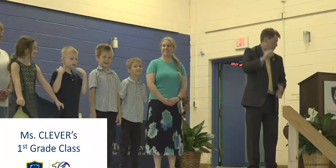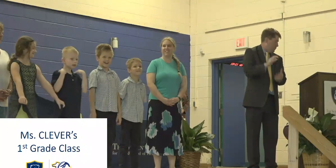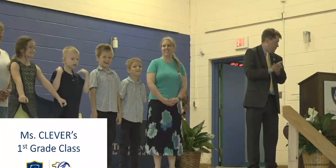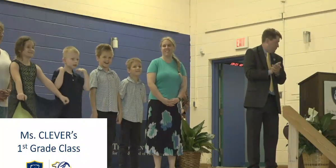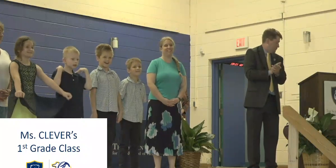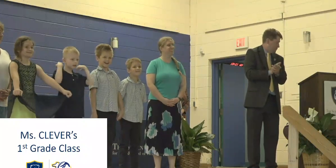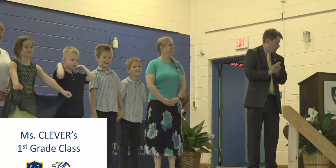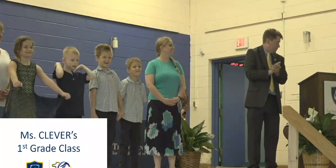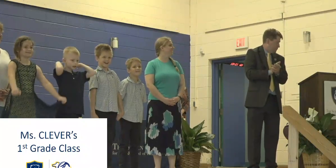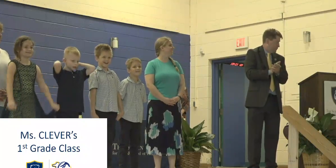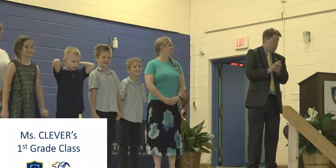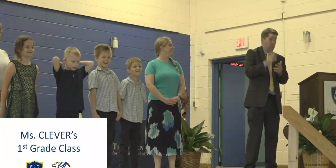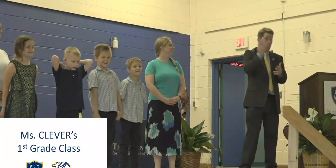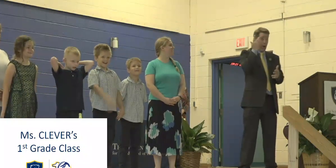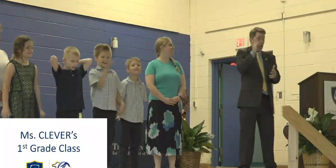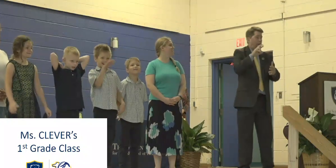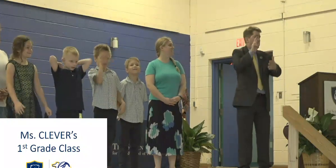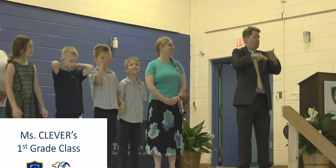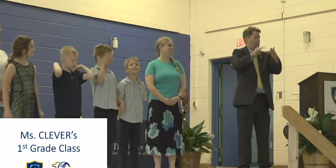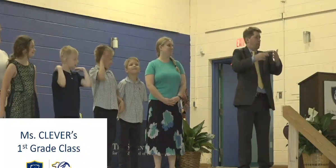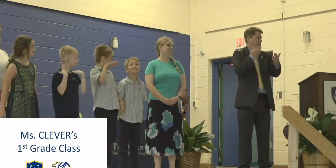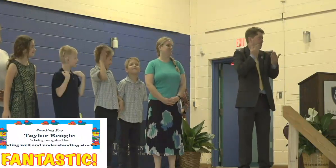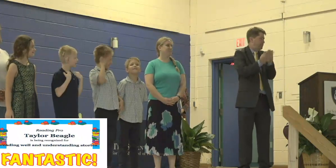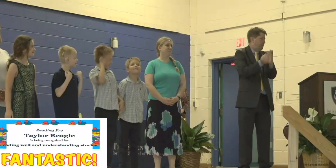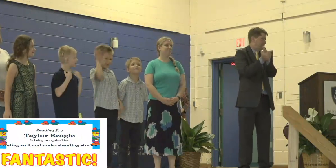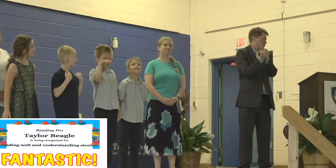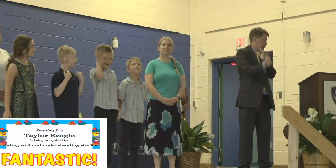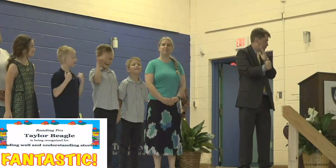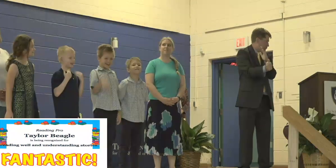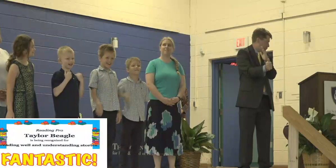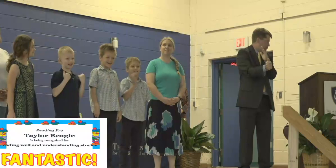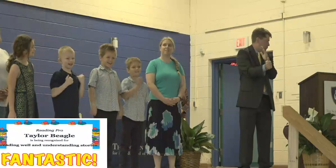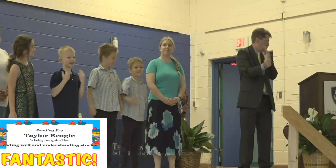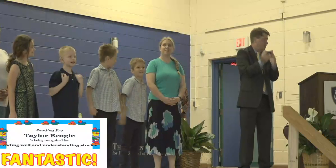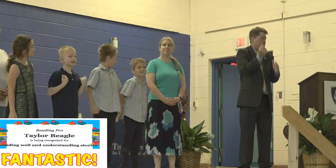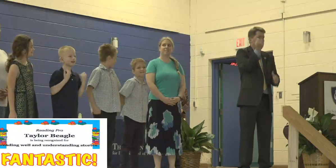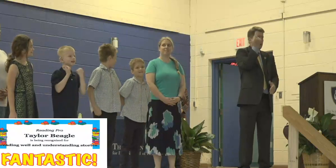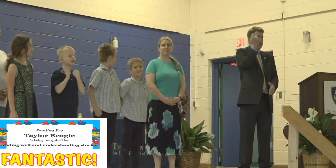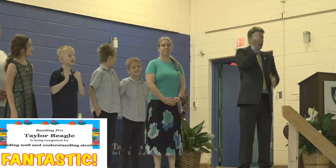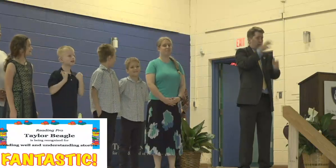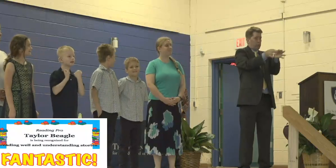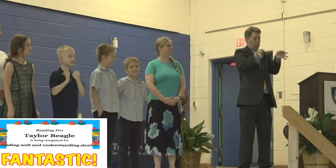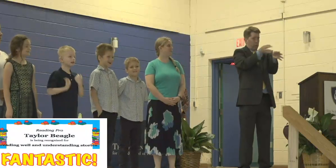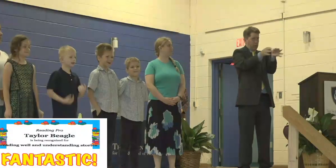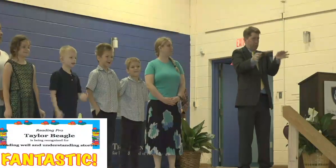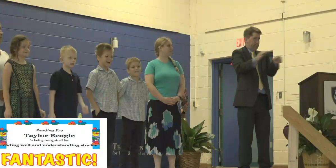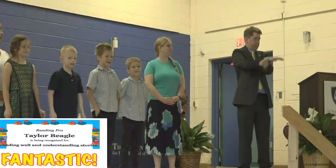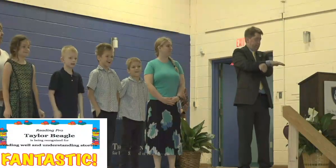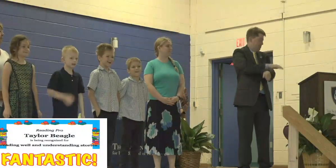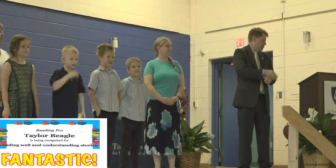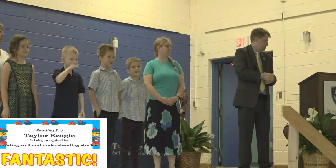is for the person that's the reading pro. They've been working on and mastering their reading skills all